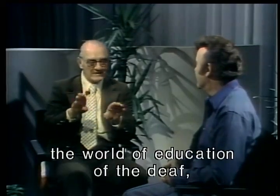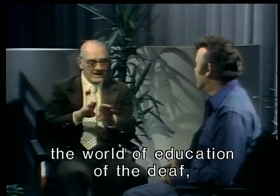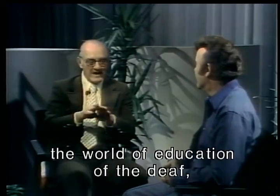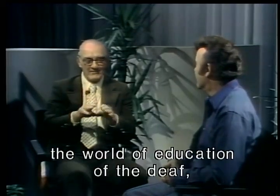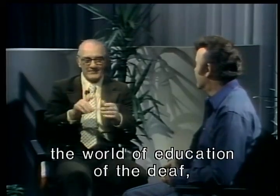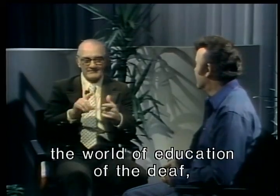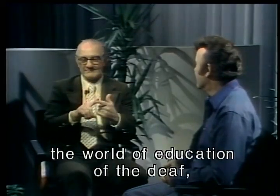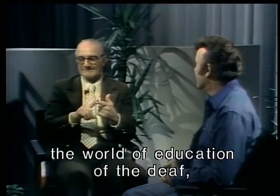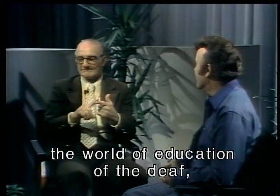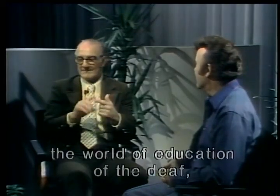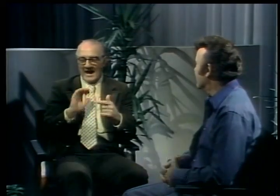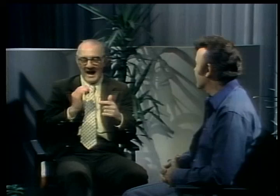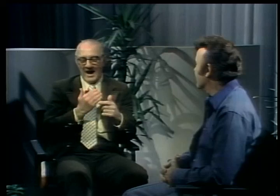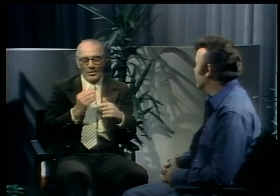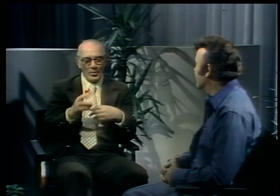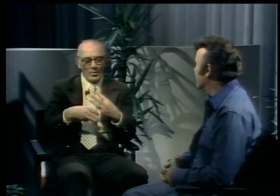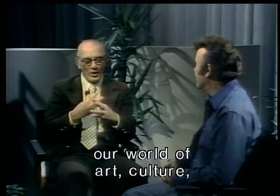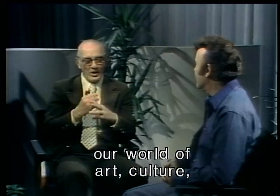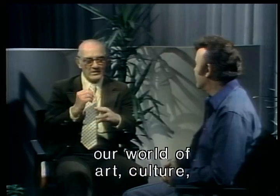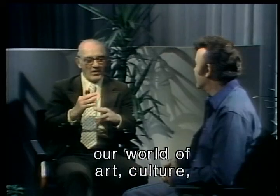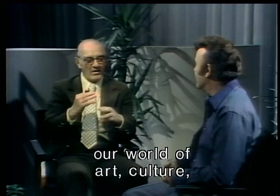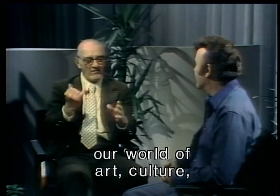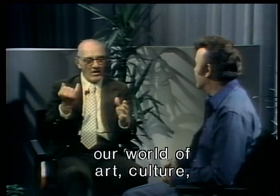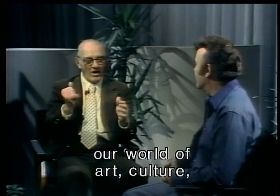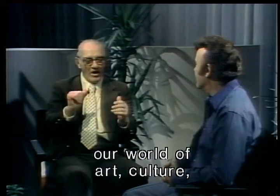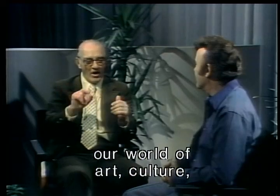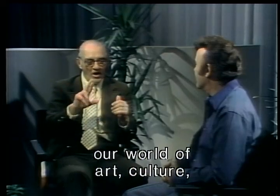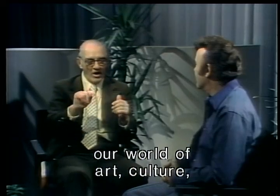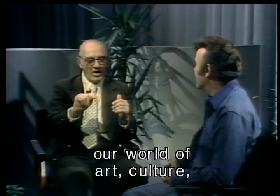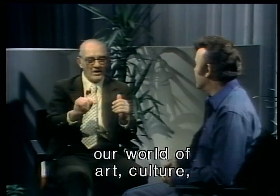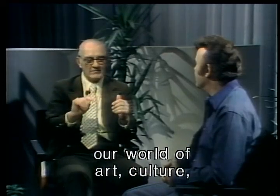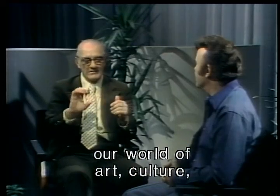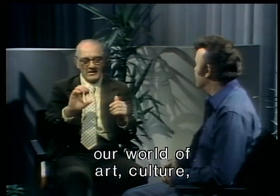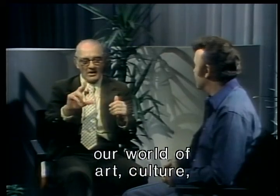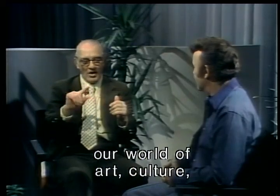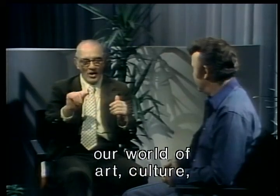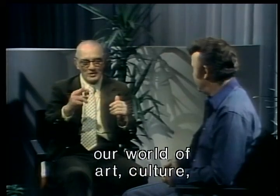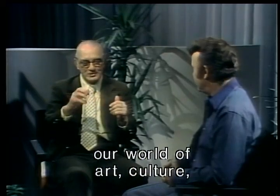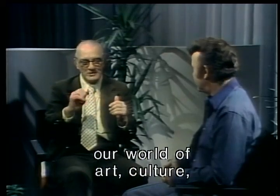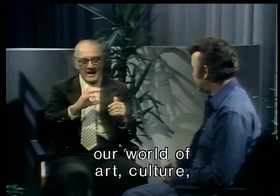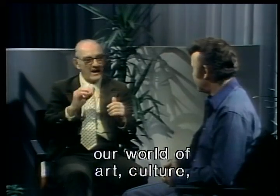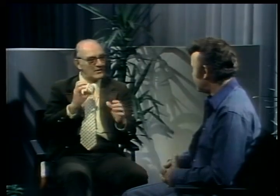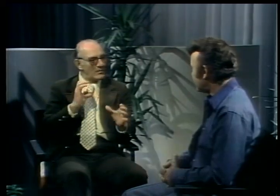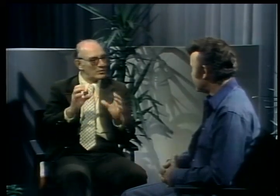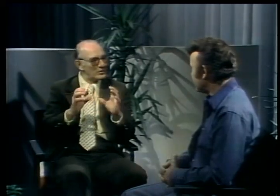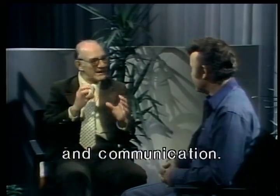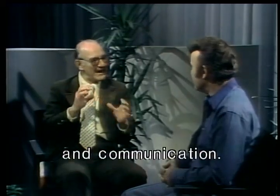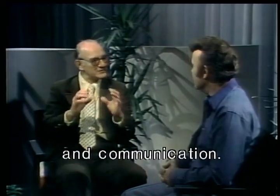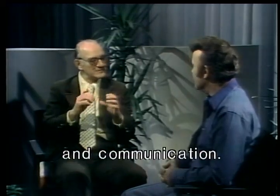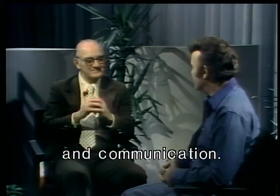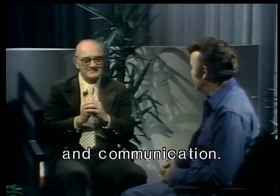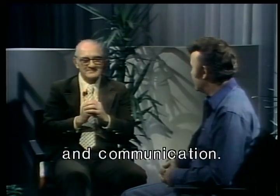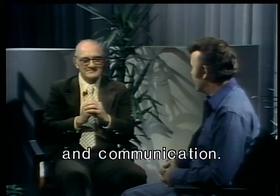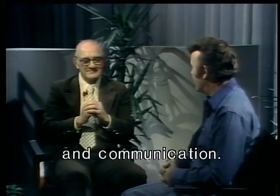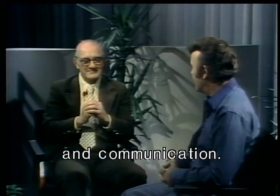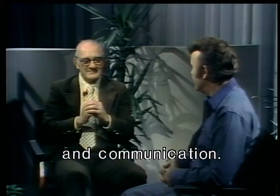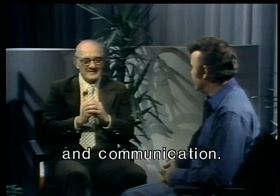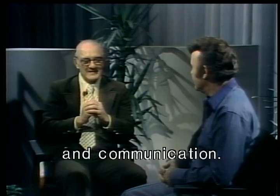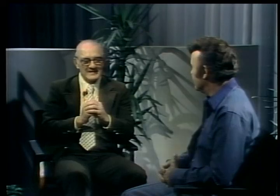deaf, our world of art, culture, and communication.